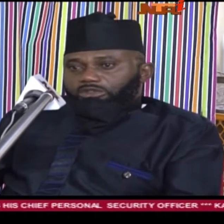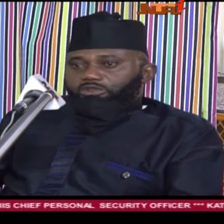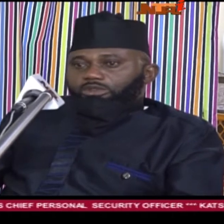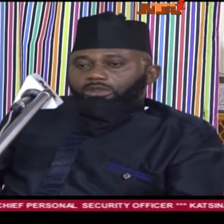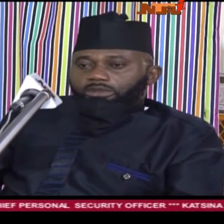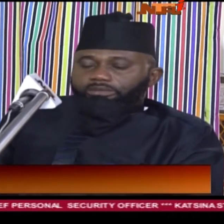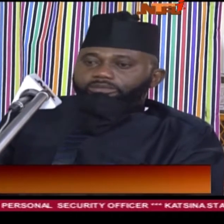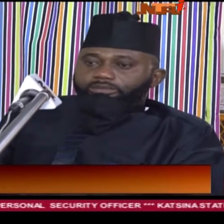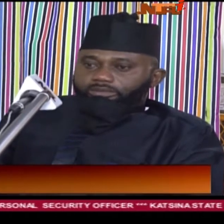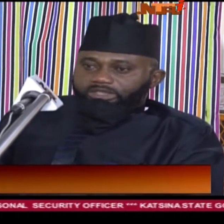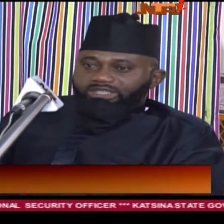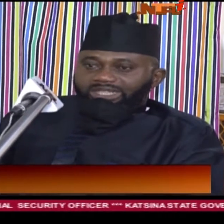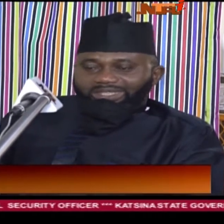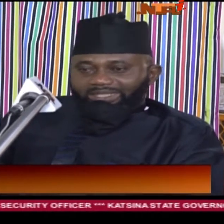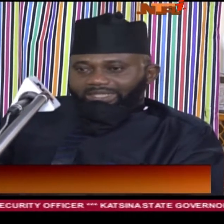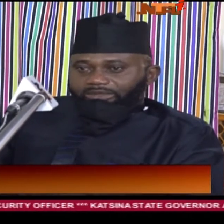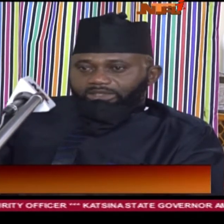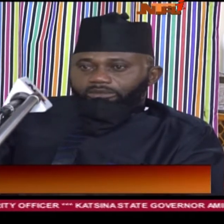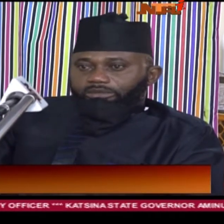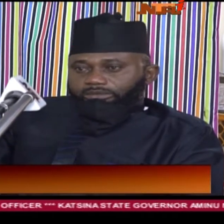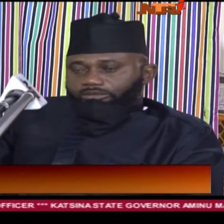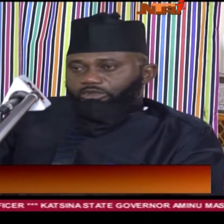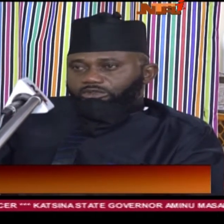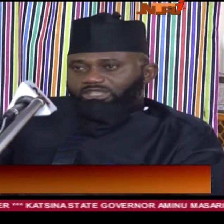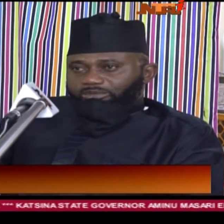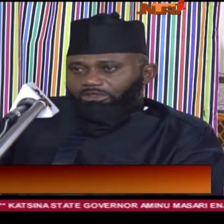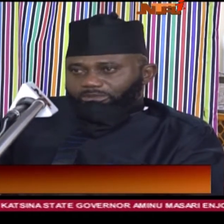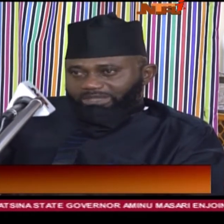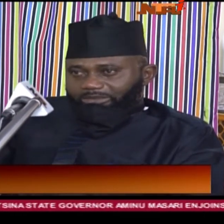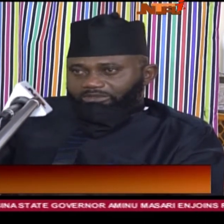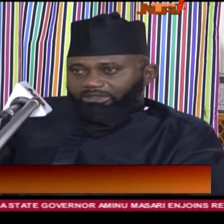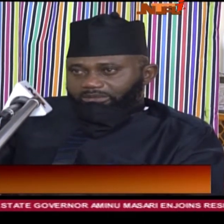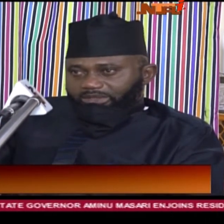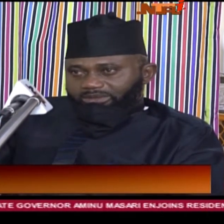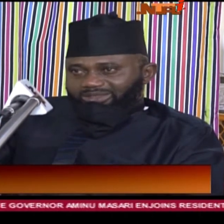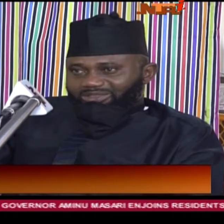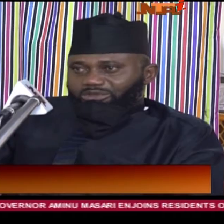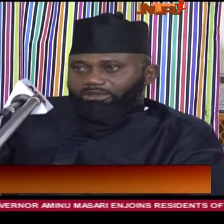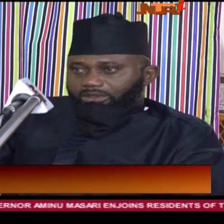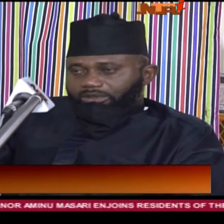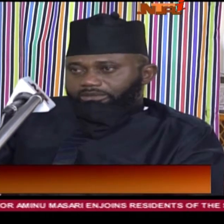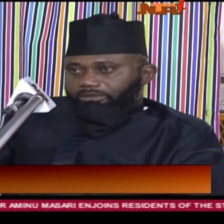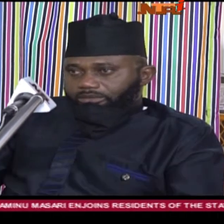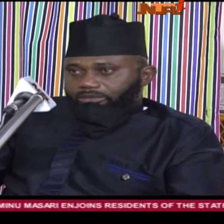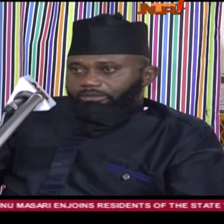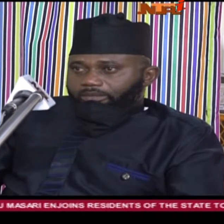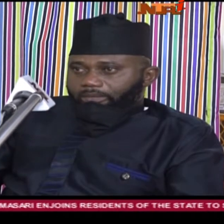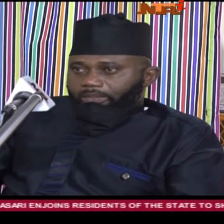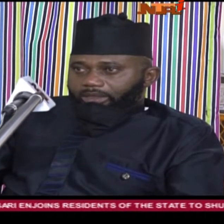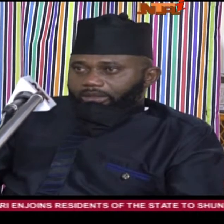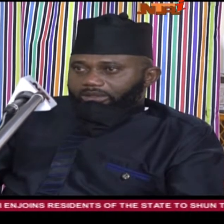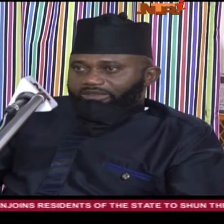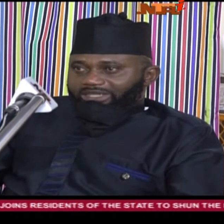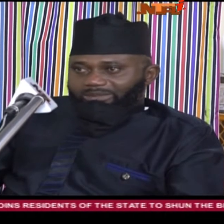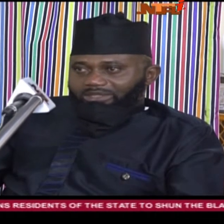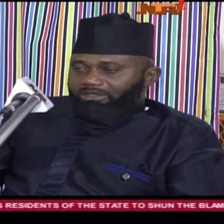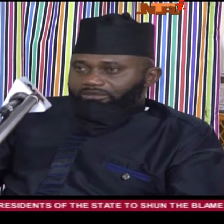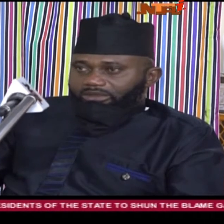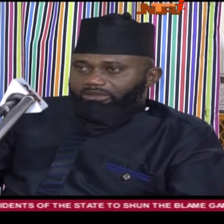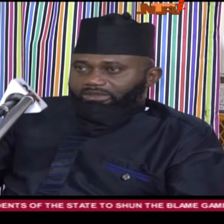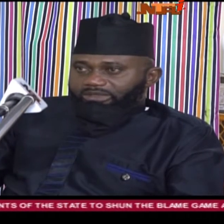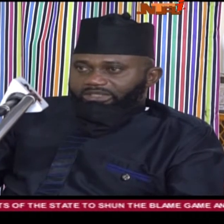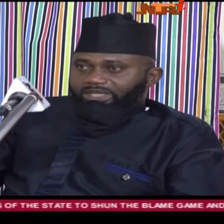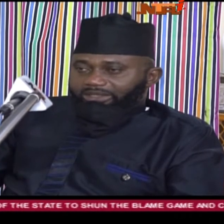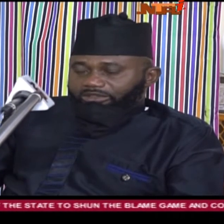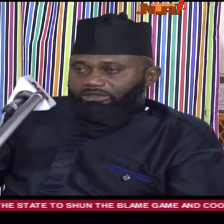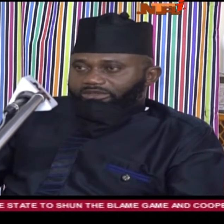this world, you go. The death is inevitable. But what pays me for him is too young. The experience